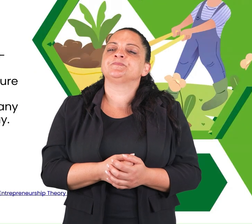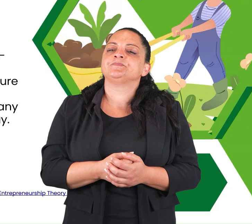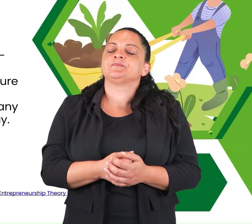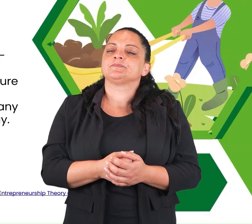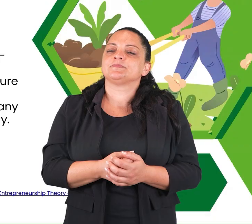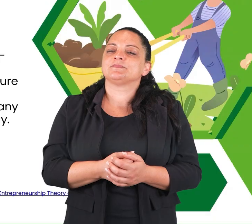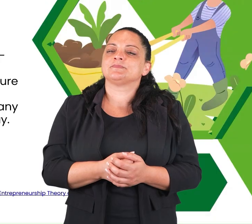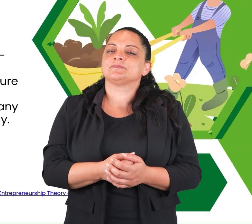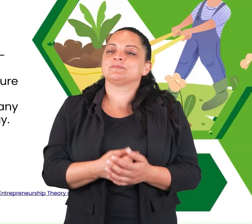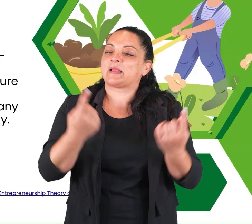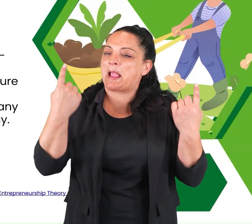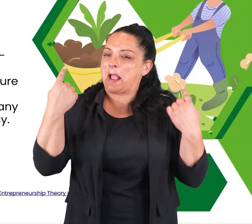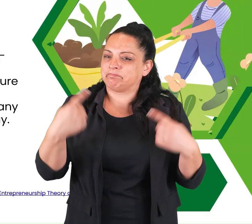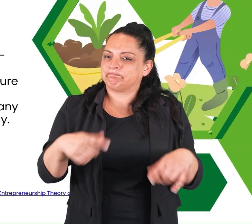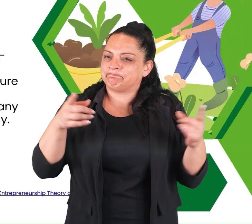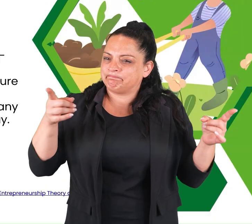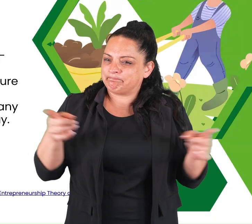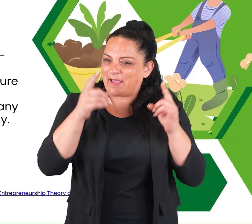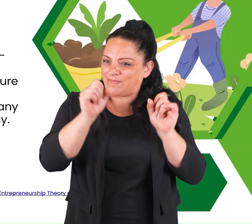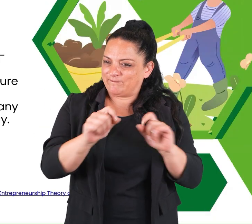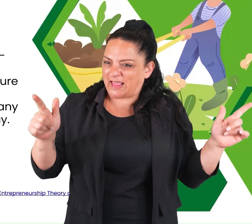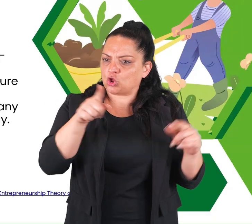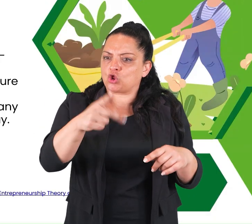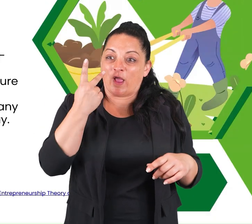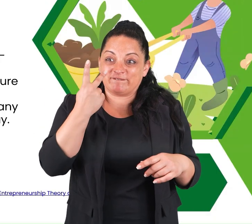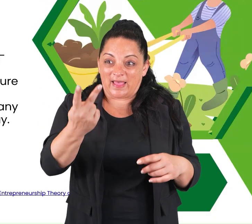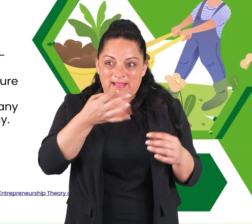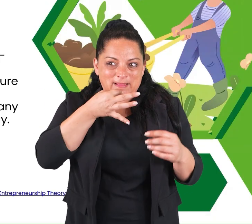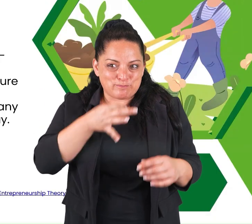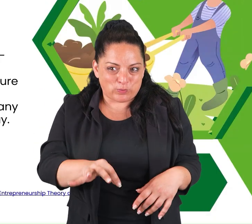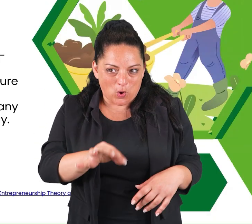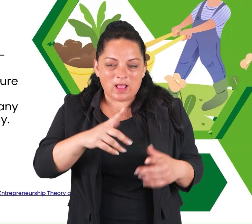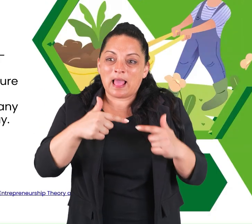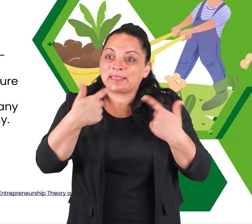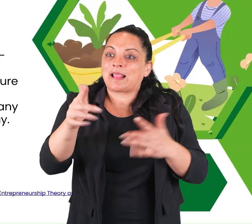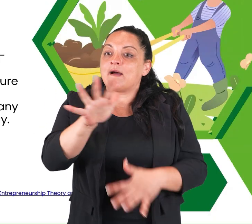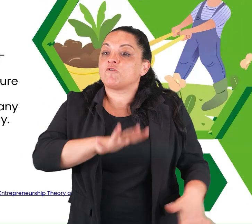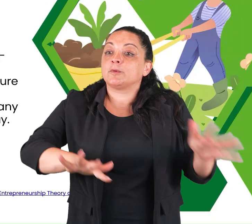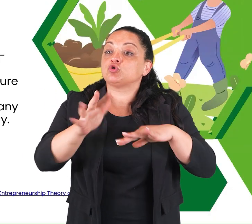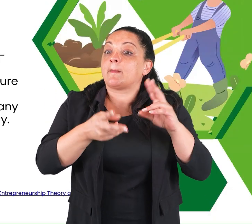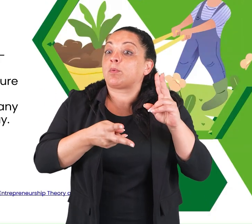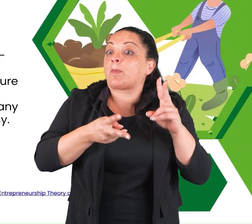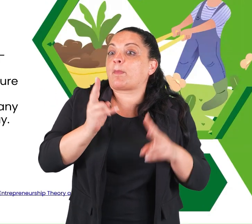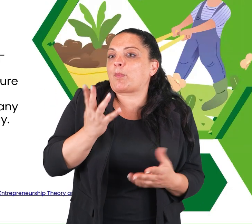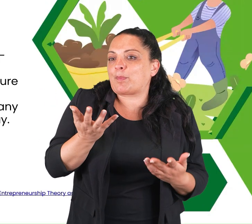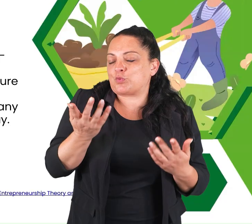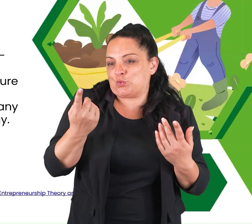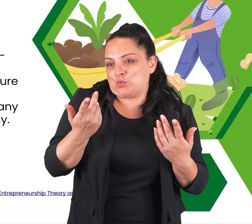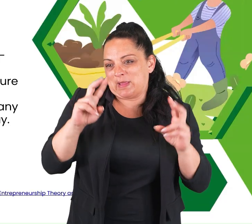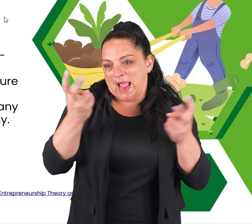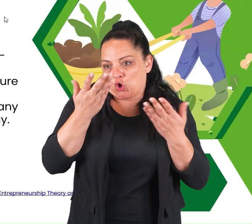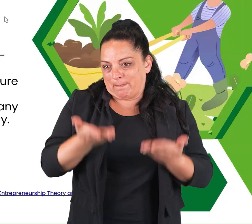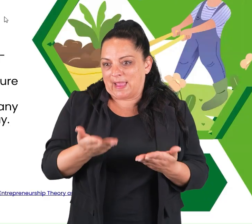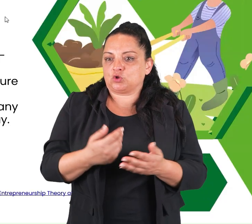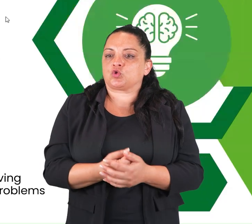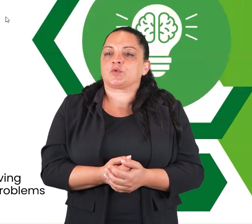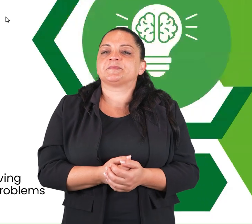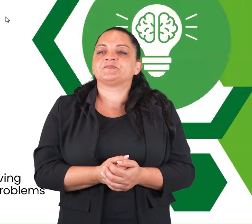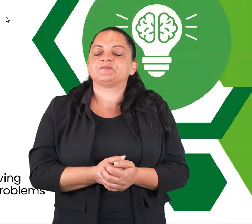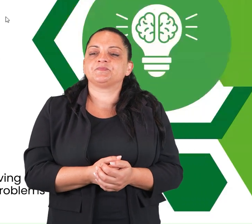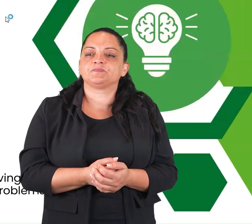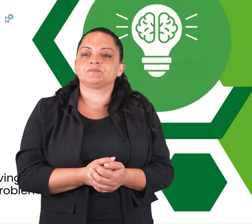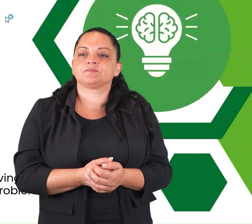is a short video that you can see, and it will give you more information of what green skills are.